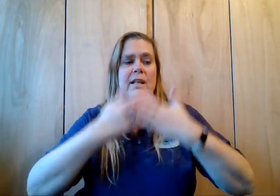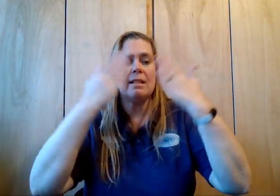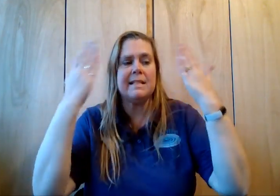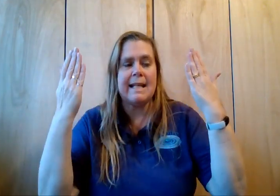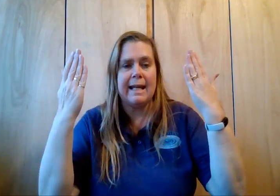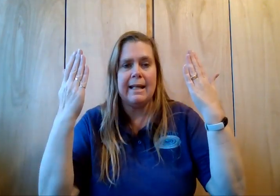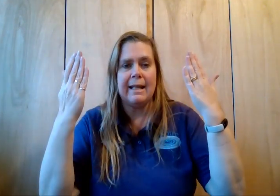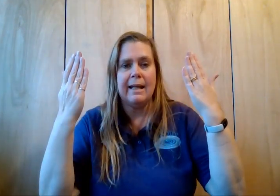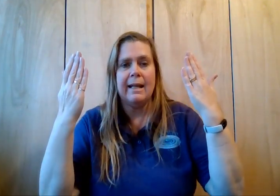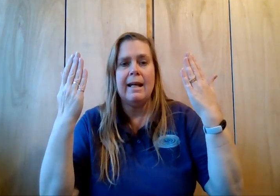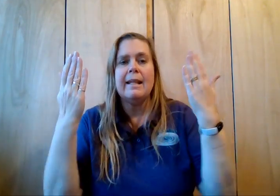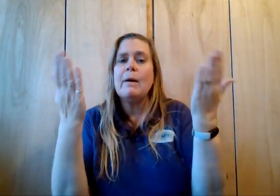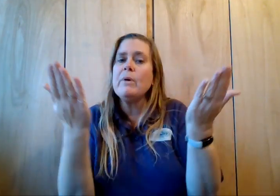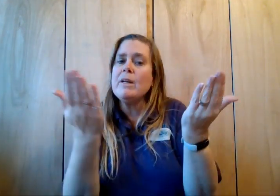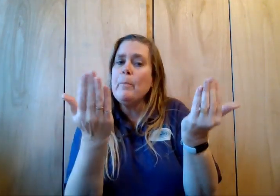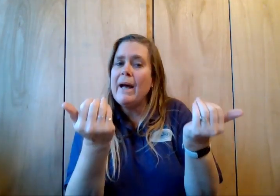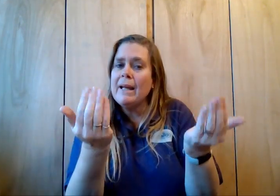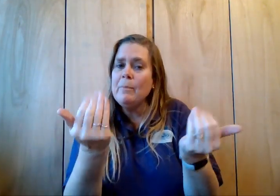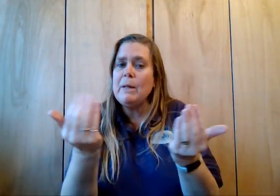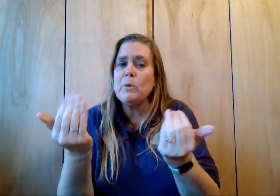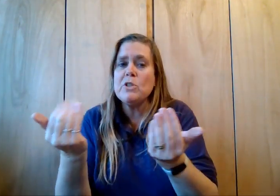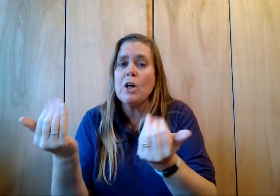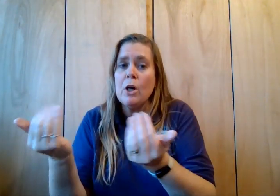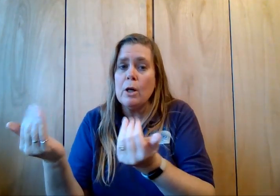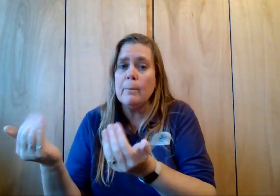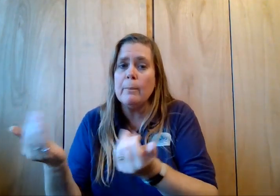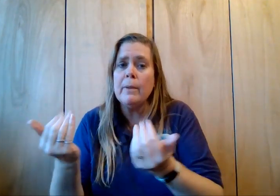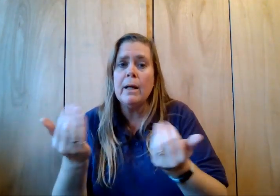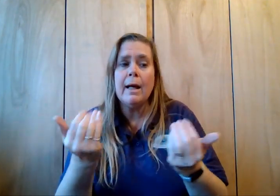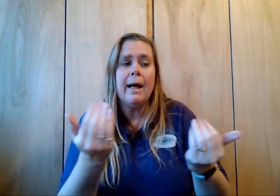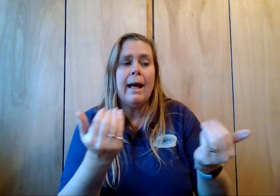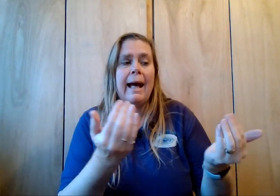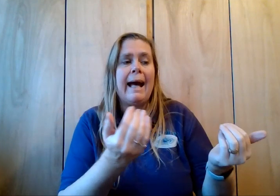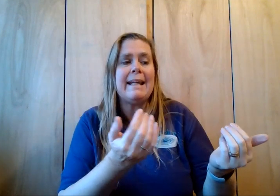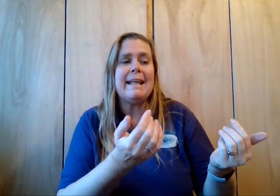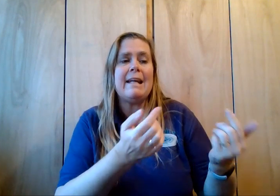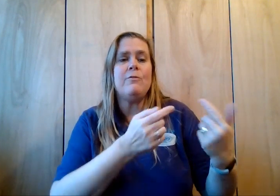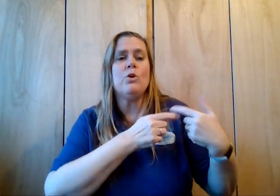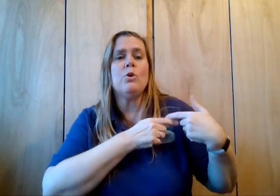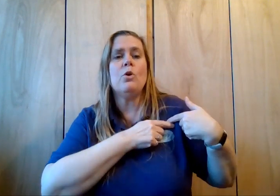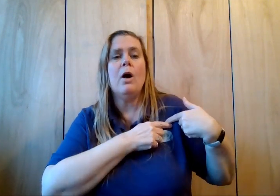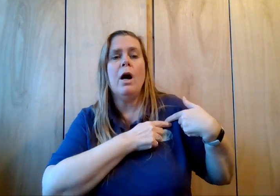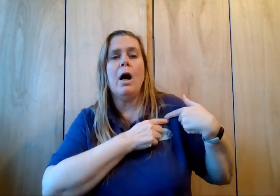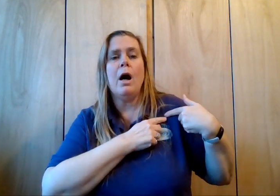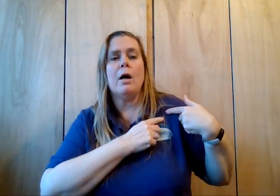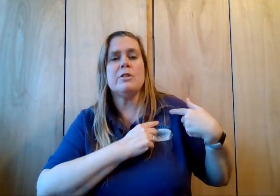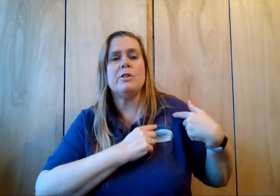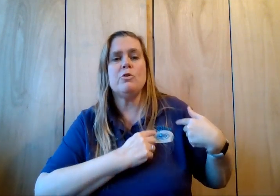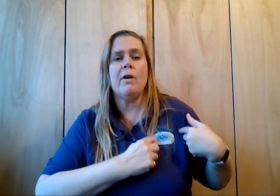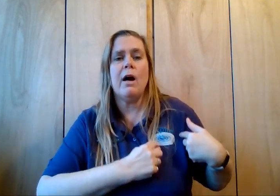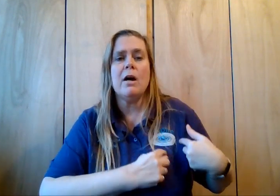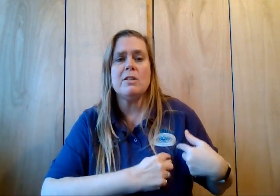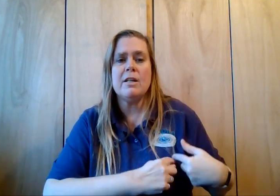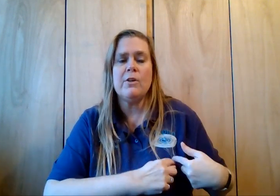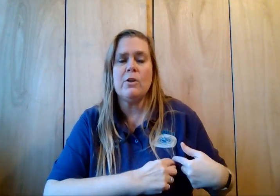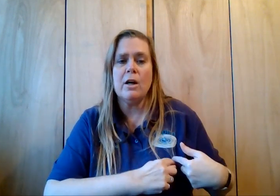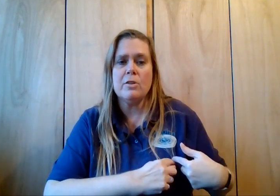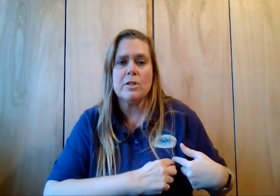Day. Then we're going to beckon people to come and give your heart. So you draw a heart over your heart, a